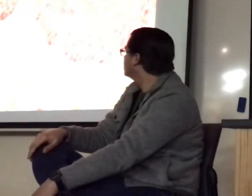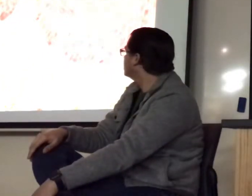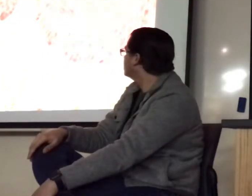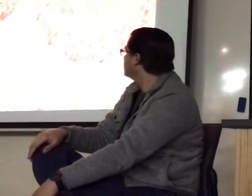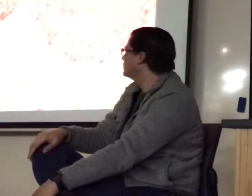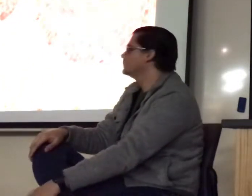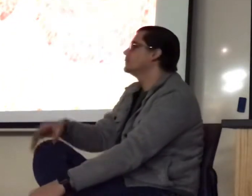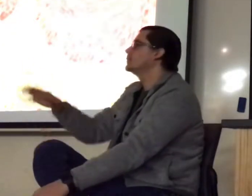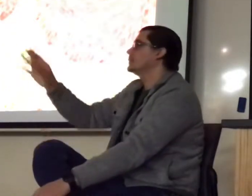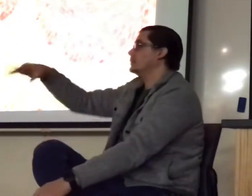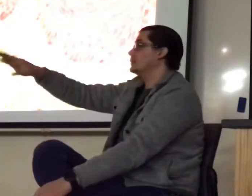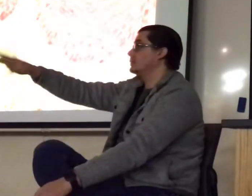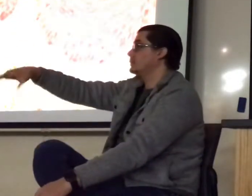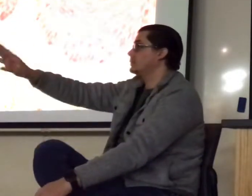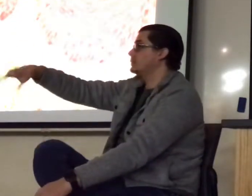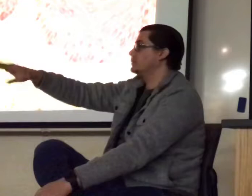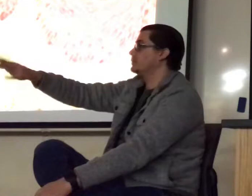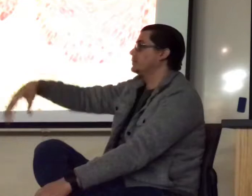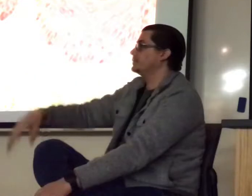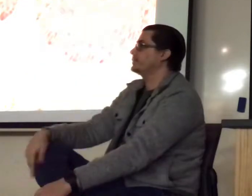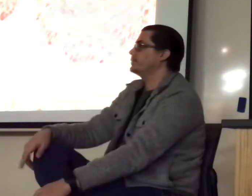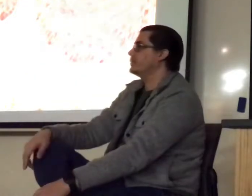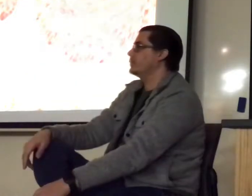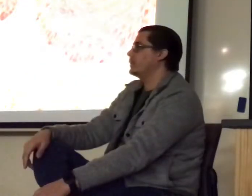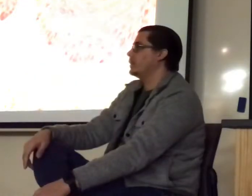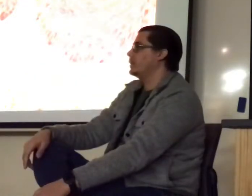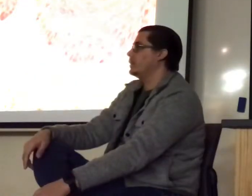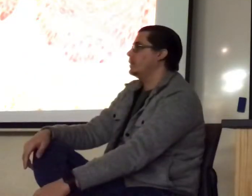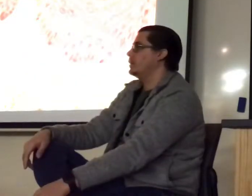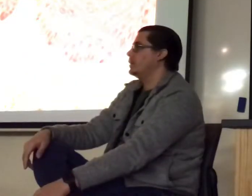So be able to identify that cell in a picture like this.